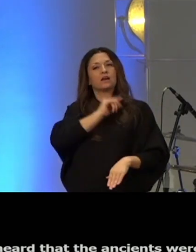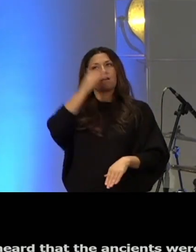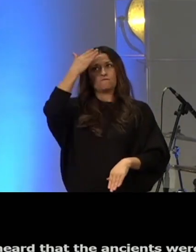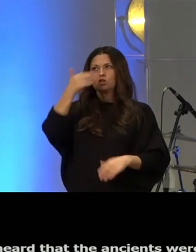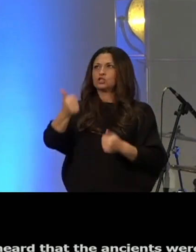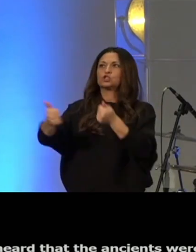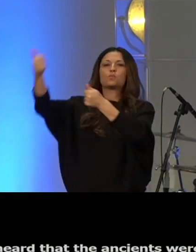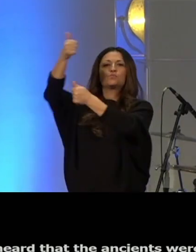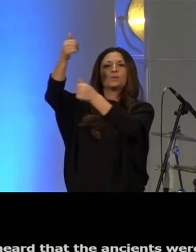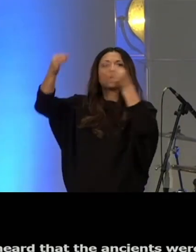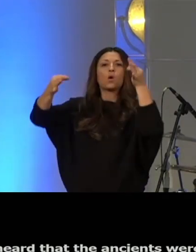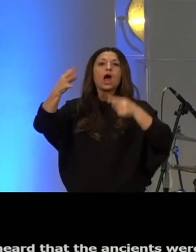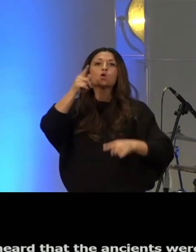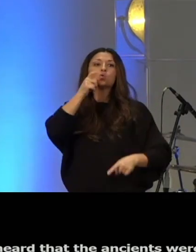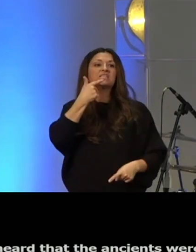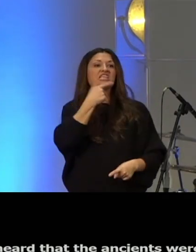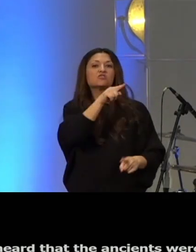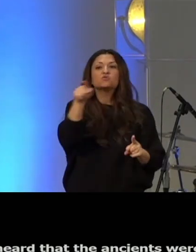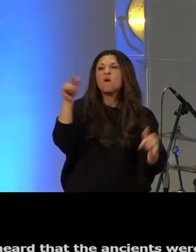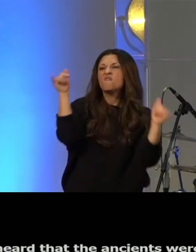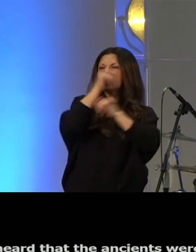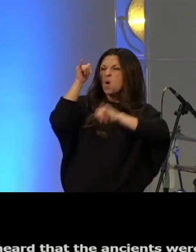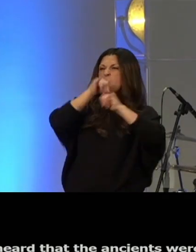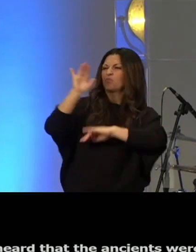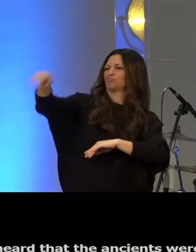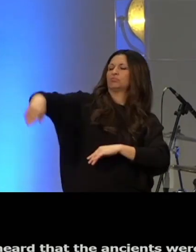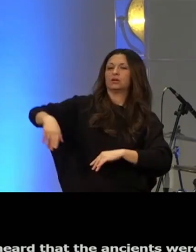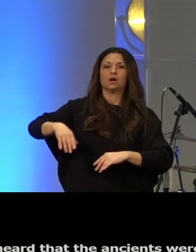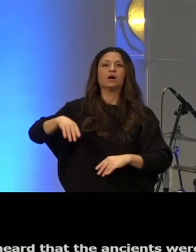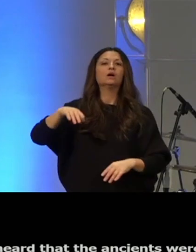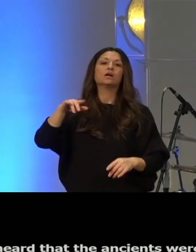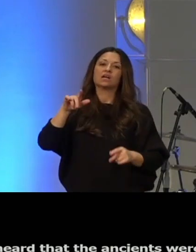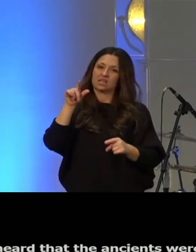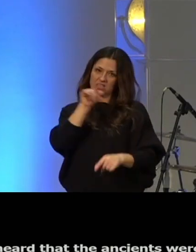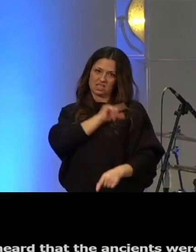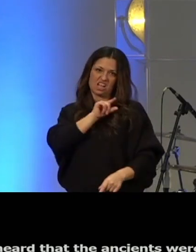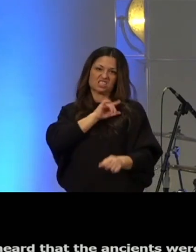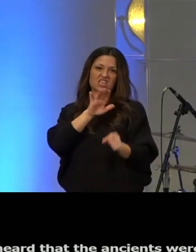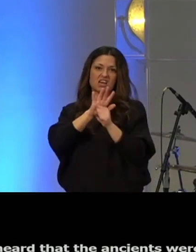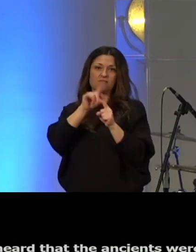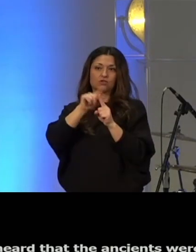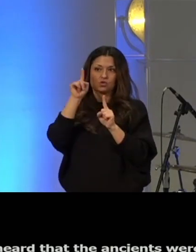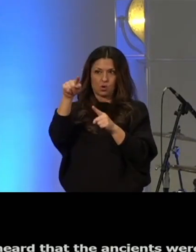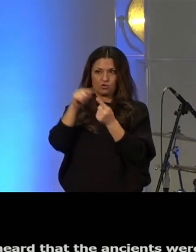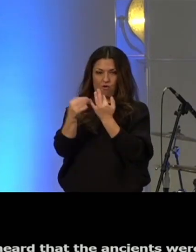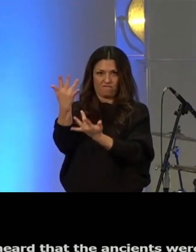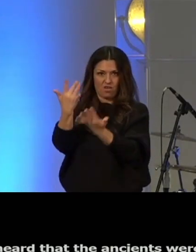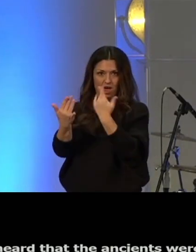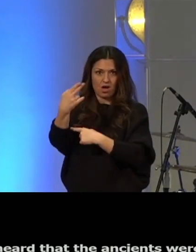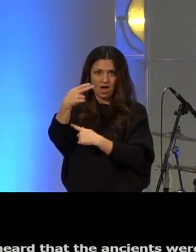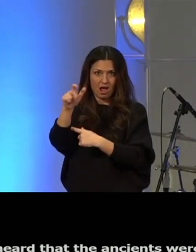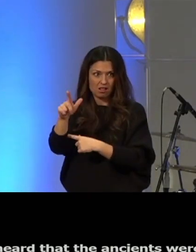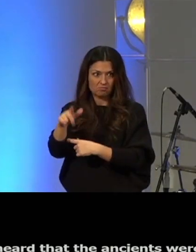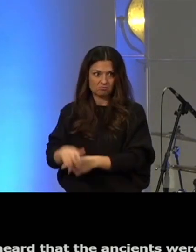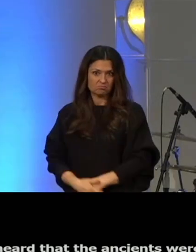Court. And whoever says, you fool, shall be guilty enough to go into the fiery hell. How many of you drive?